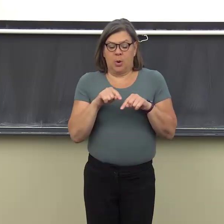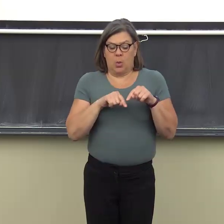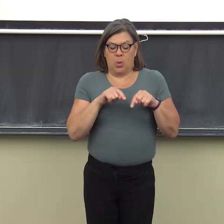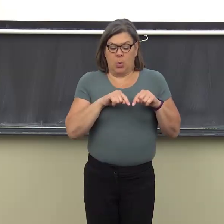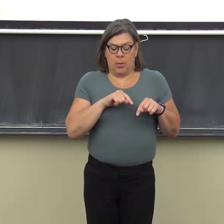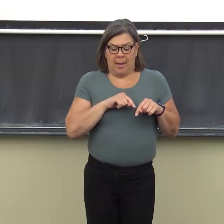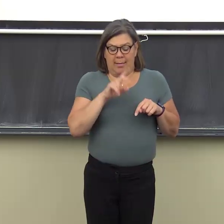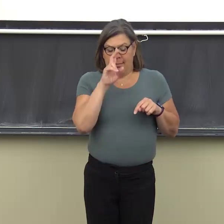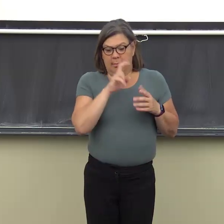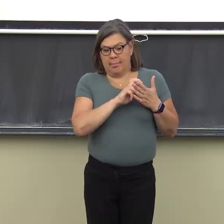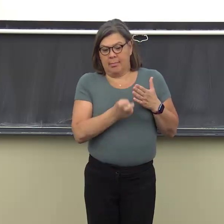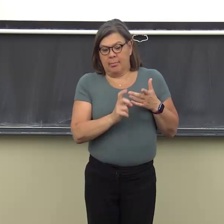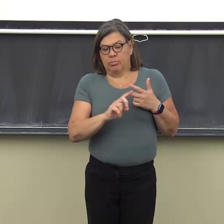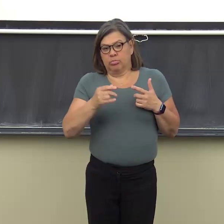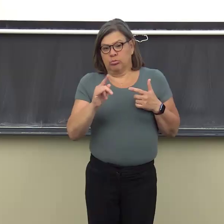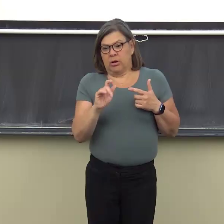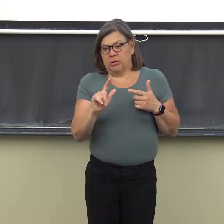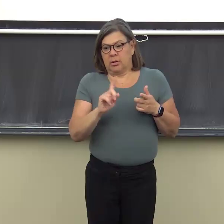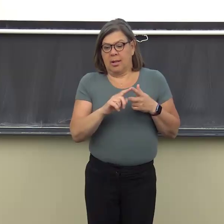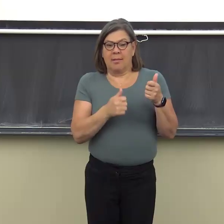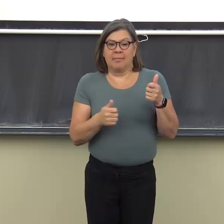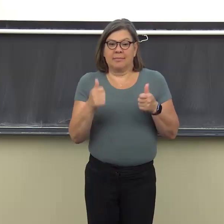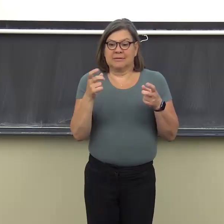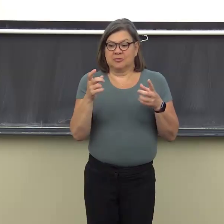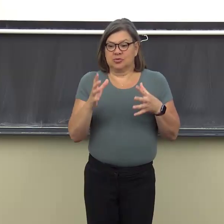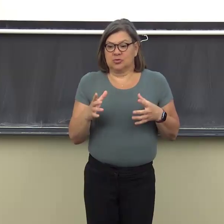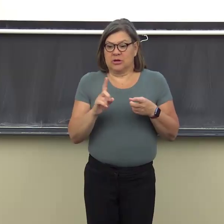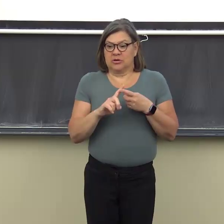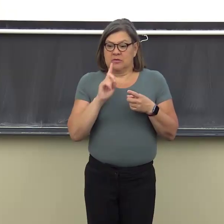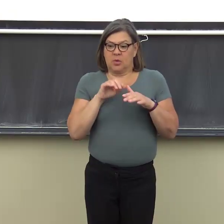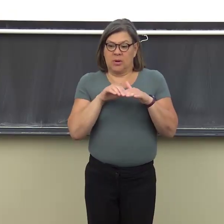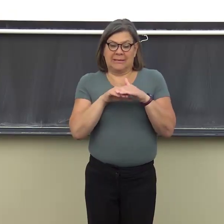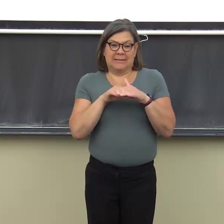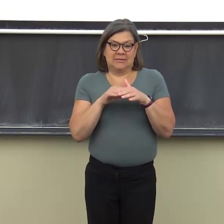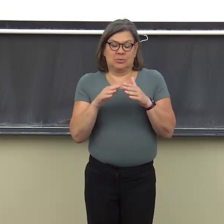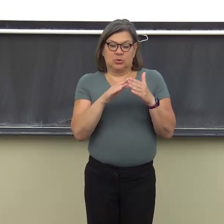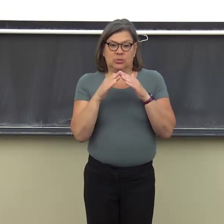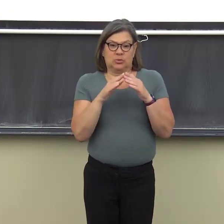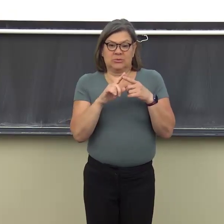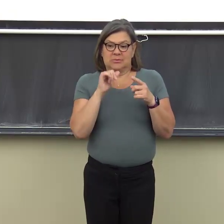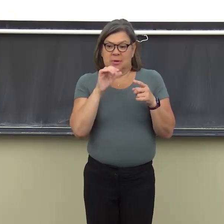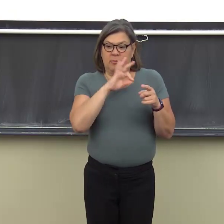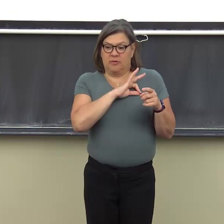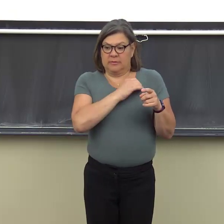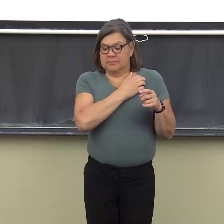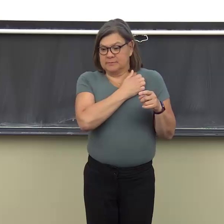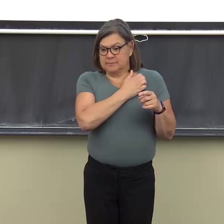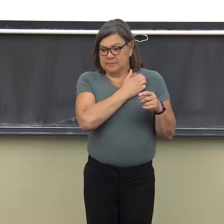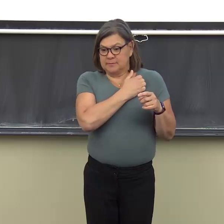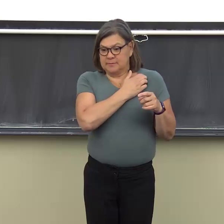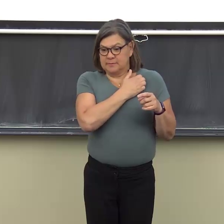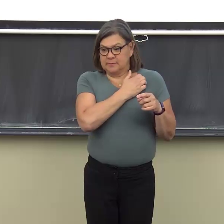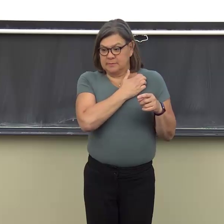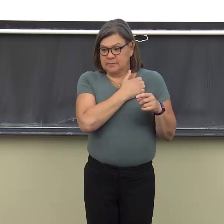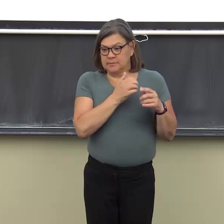And kind of dive into the practice. So I'm executive director to this nonprofit. And we